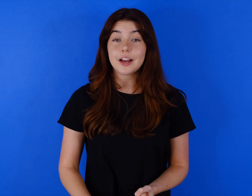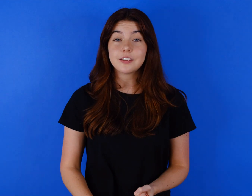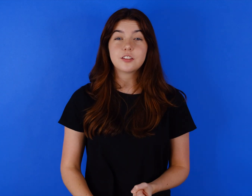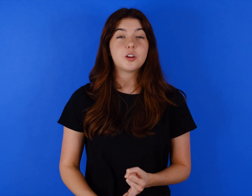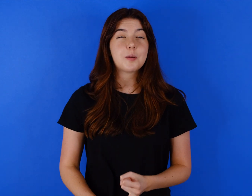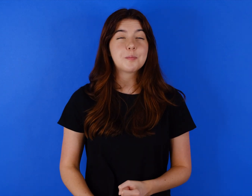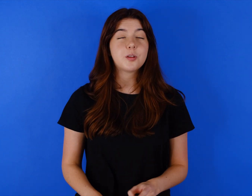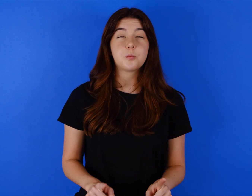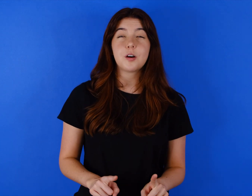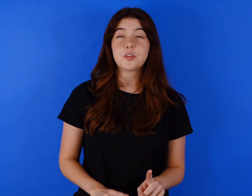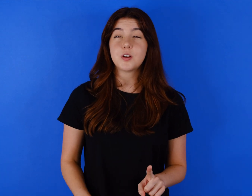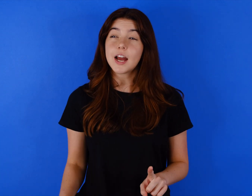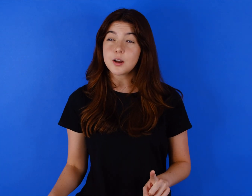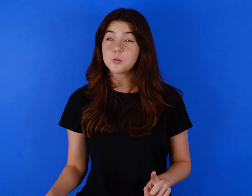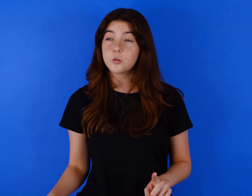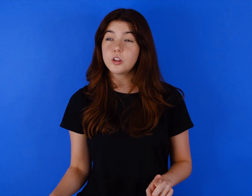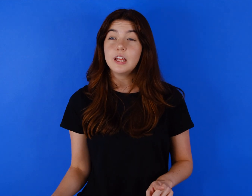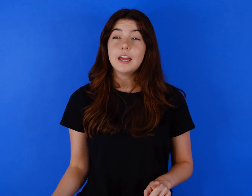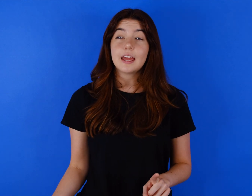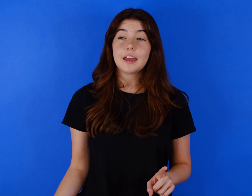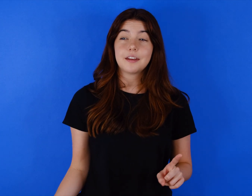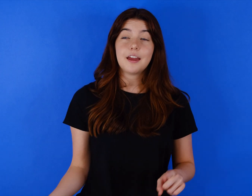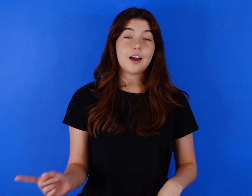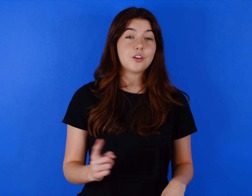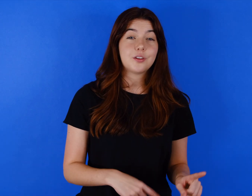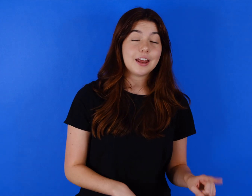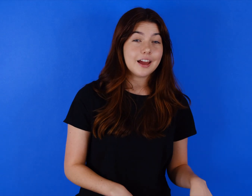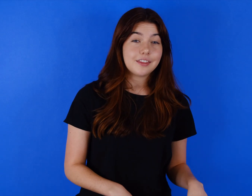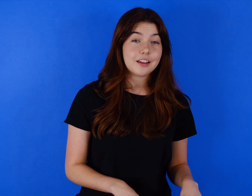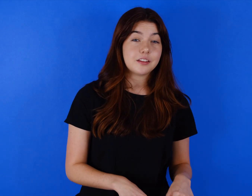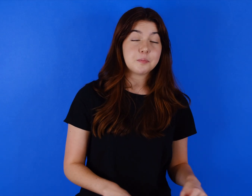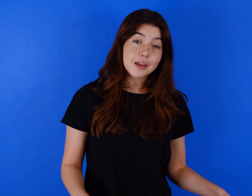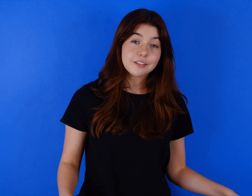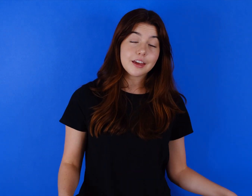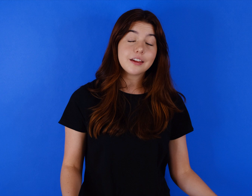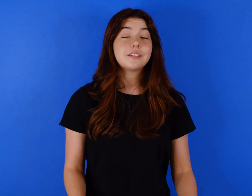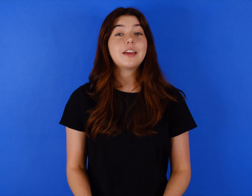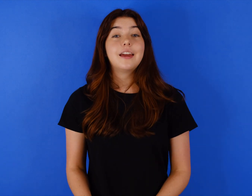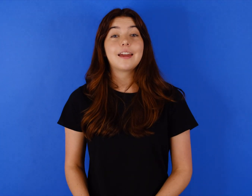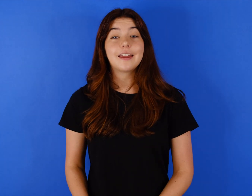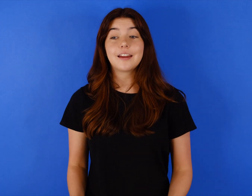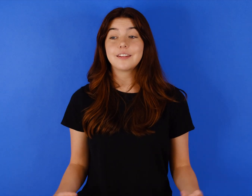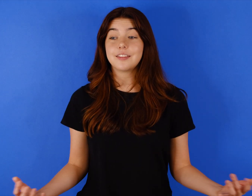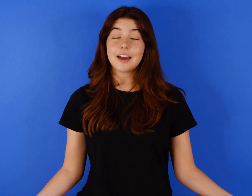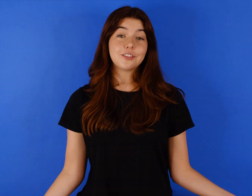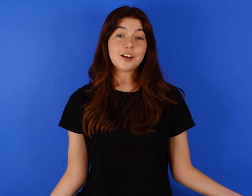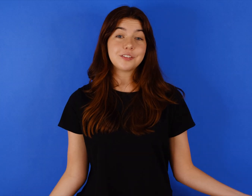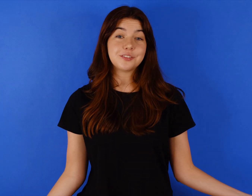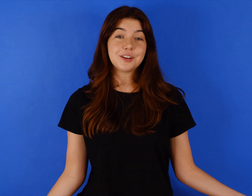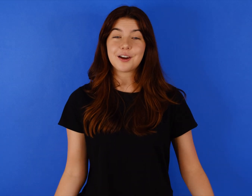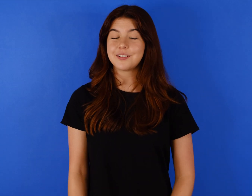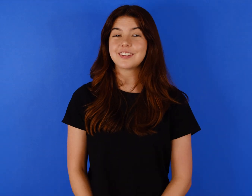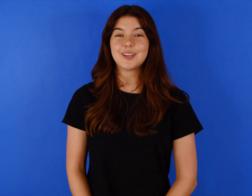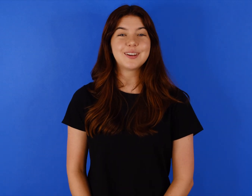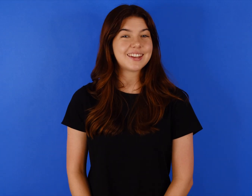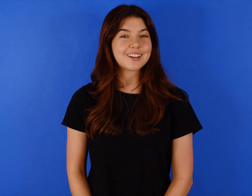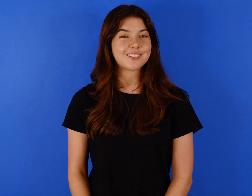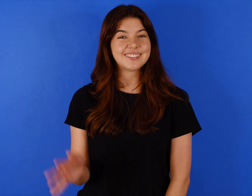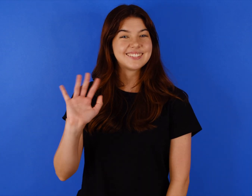practice, you remember the 1 through 9 rule and how you can add that to the base signs. And that is all for this video. I will see you in the next one.